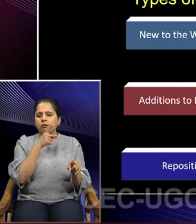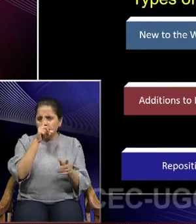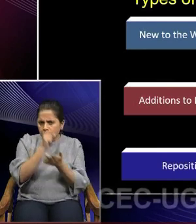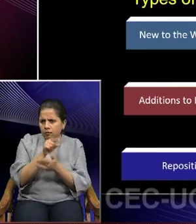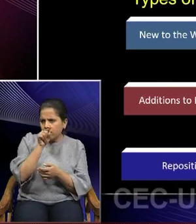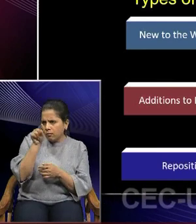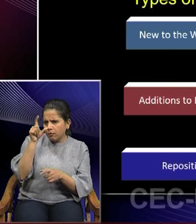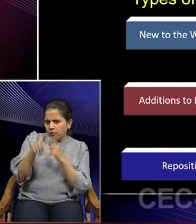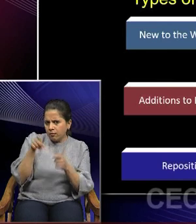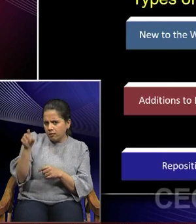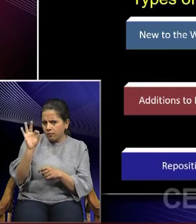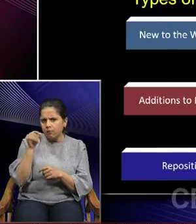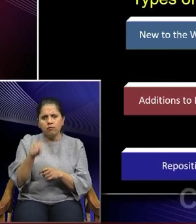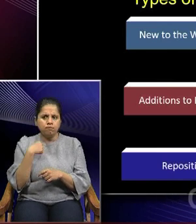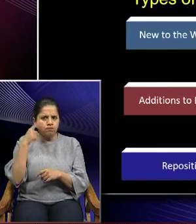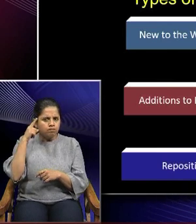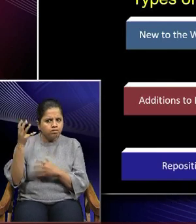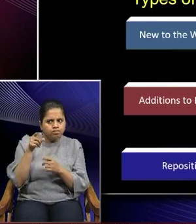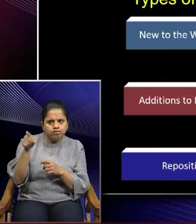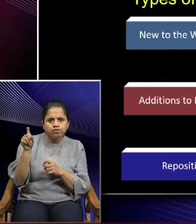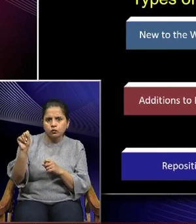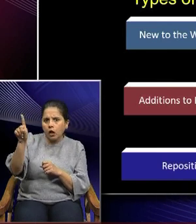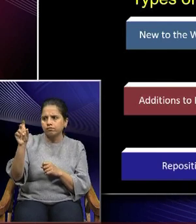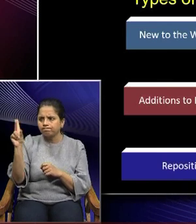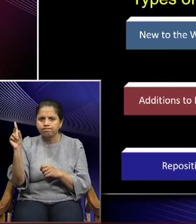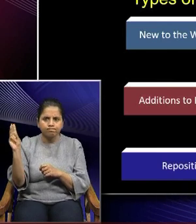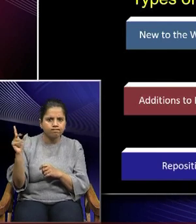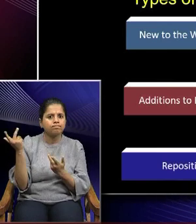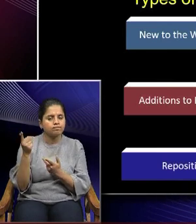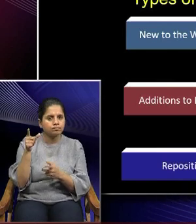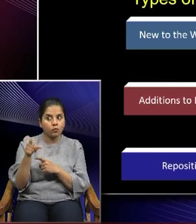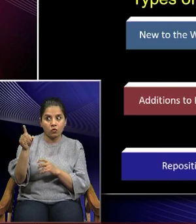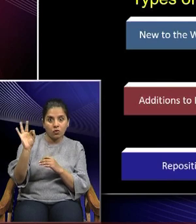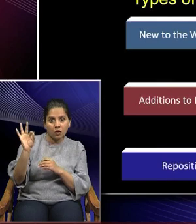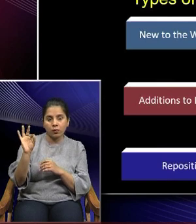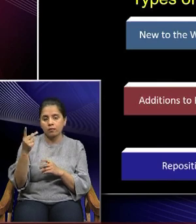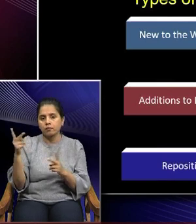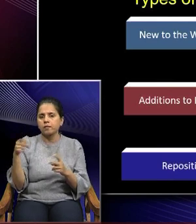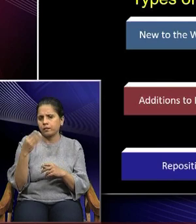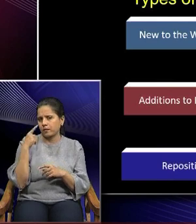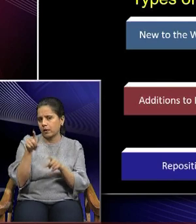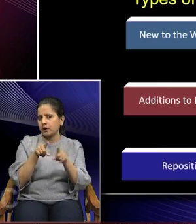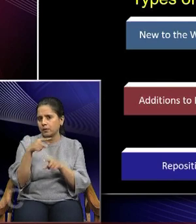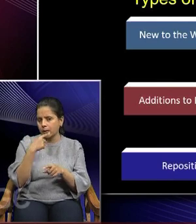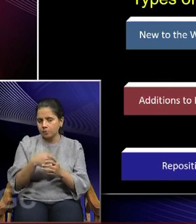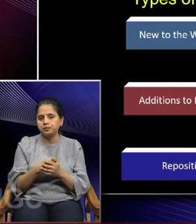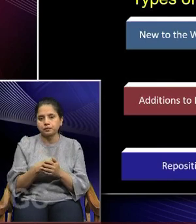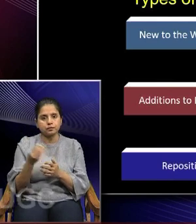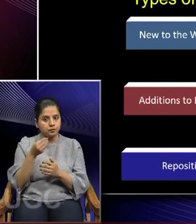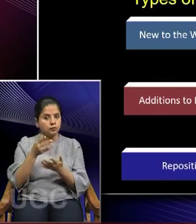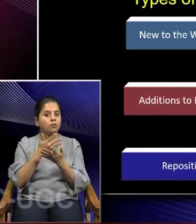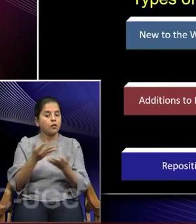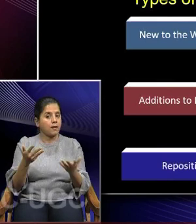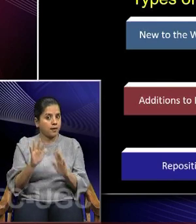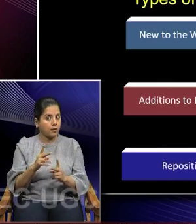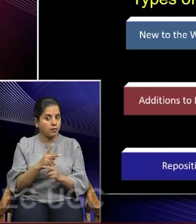decide that in what way we are going to position itself. There is a very recent example of some of the product